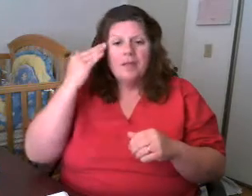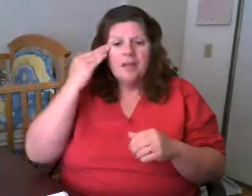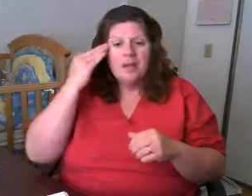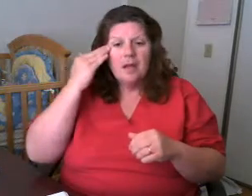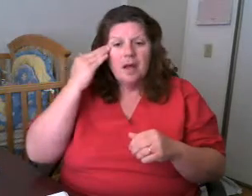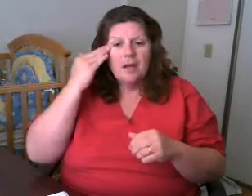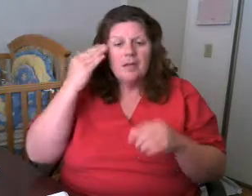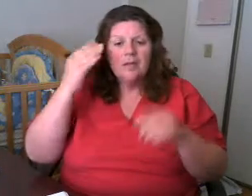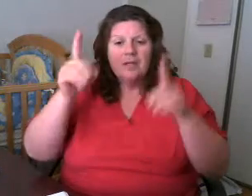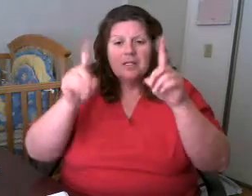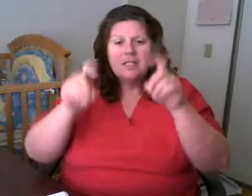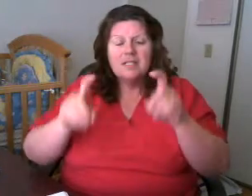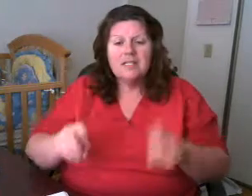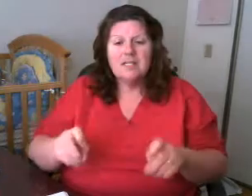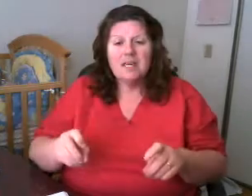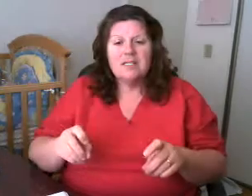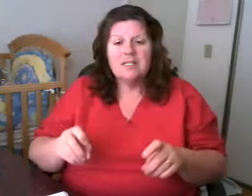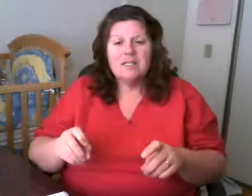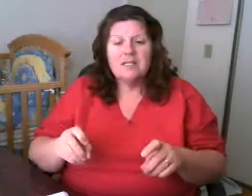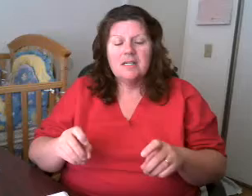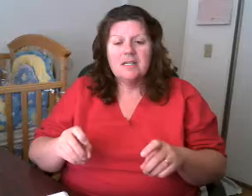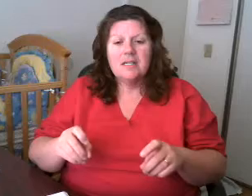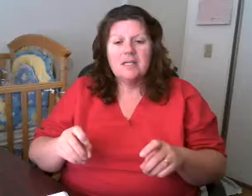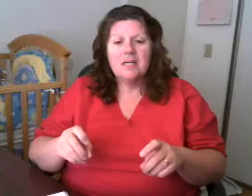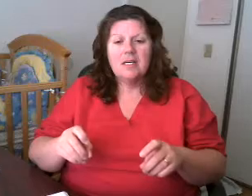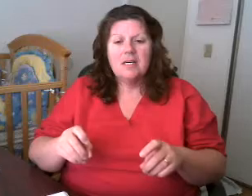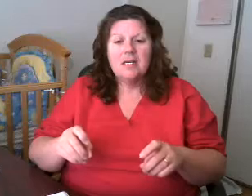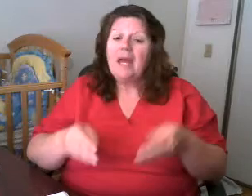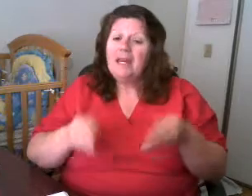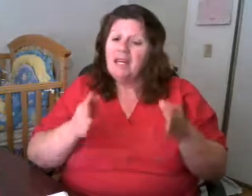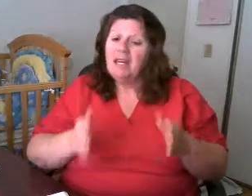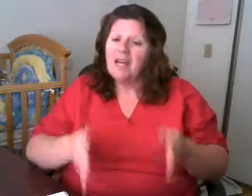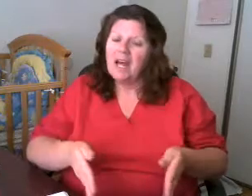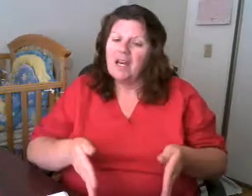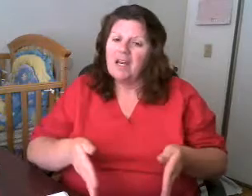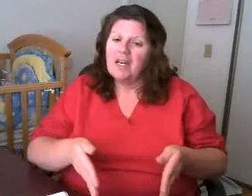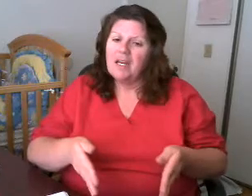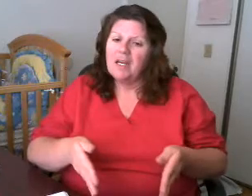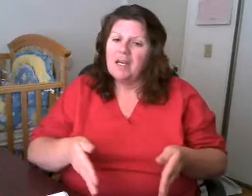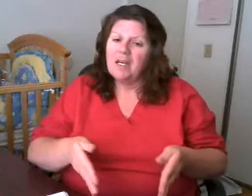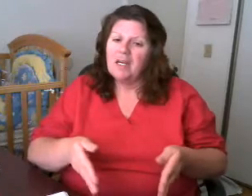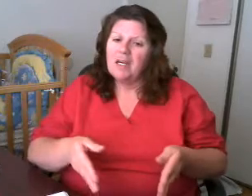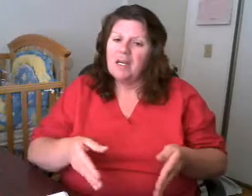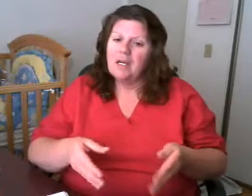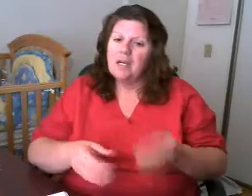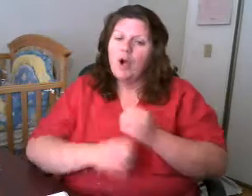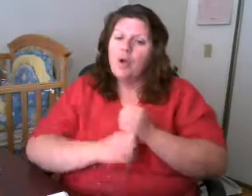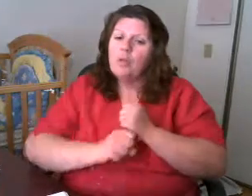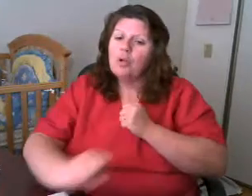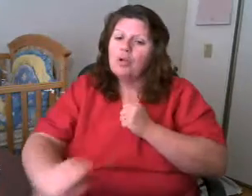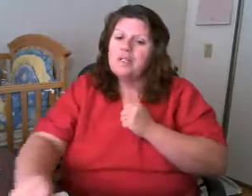candidate bulletin. And both of these documents would be useful for you to print and get to know and learn and